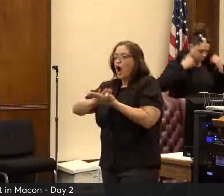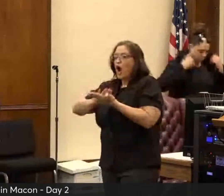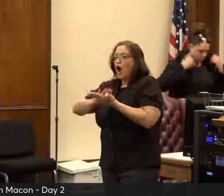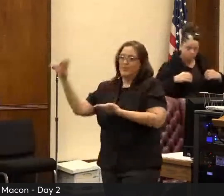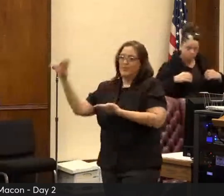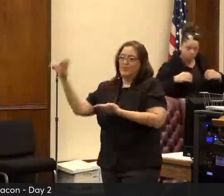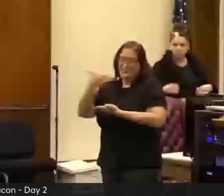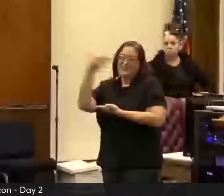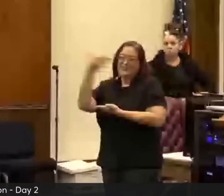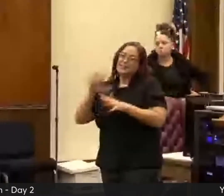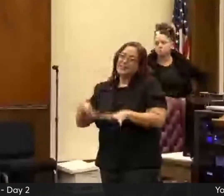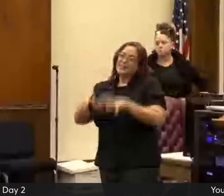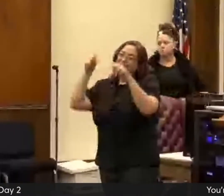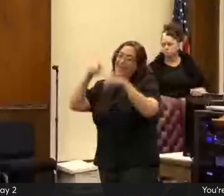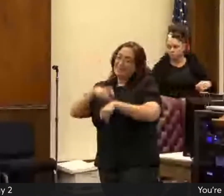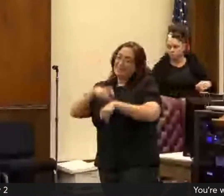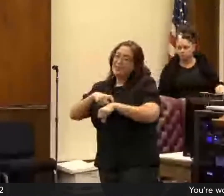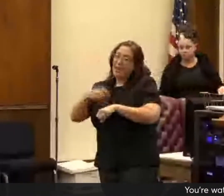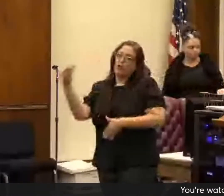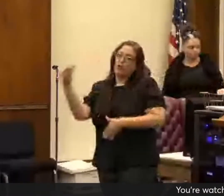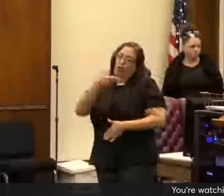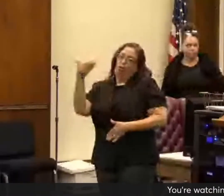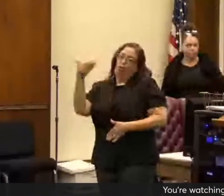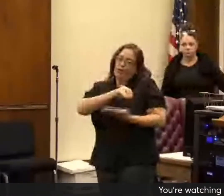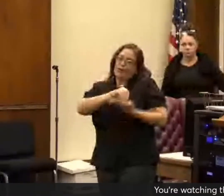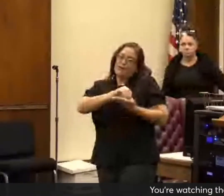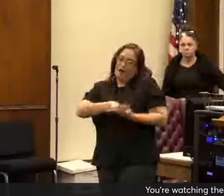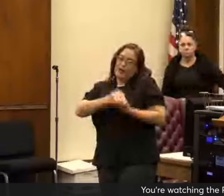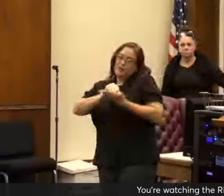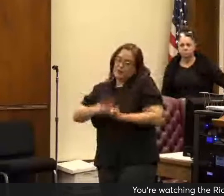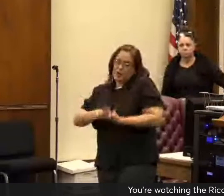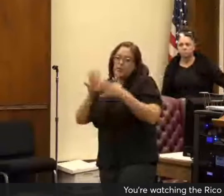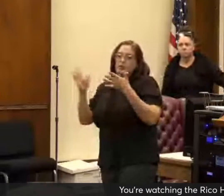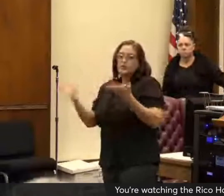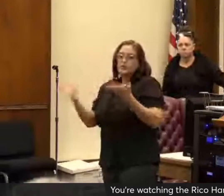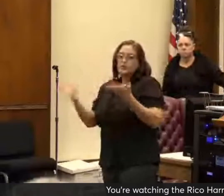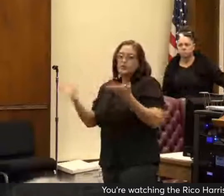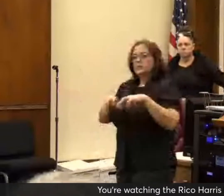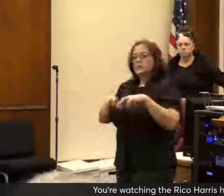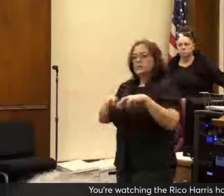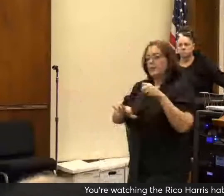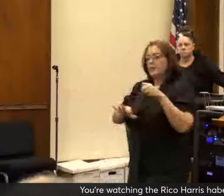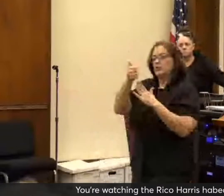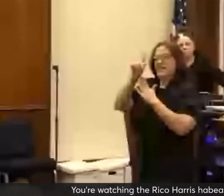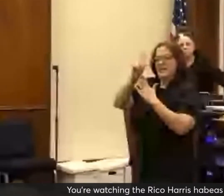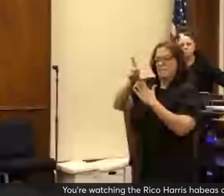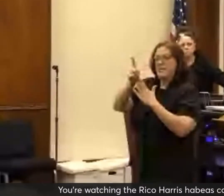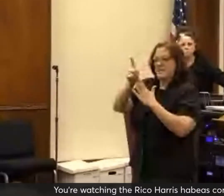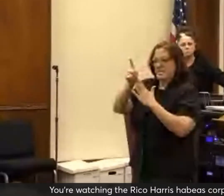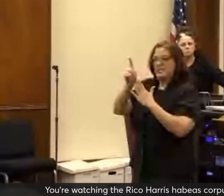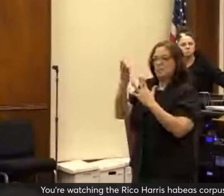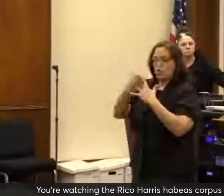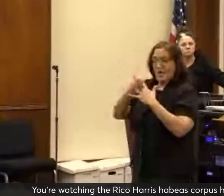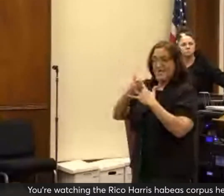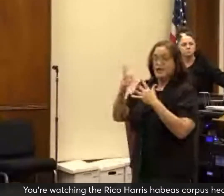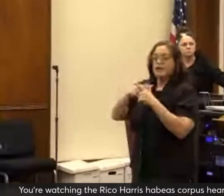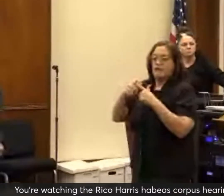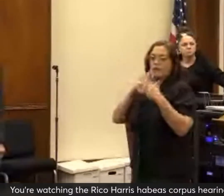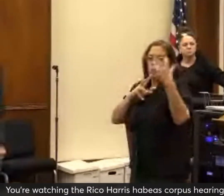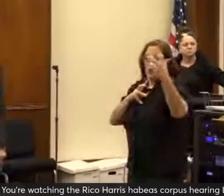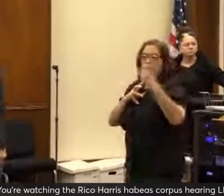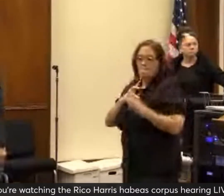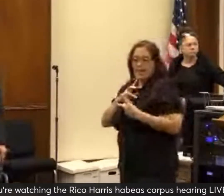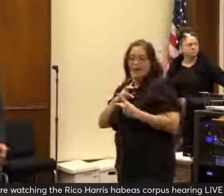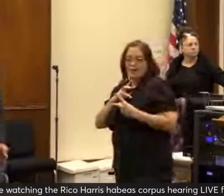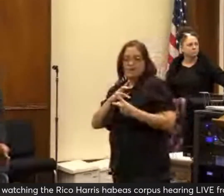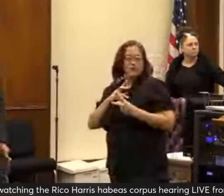that's It's gonna take a minute. Let's take about 10 minutes, we'll come back and pick up from there. I have